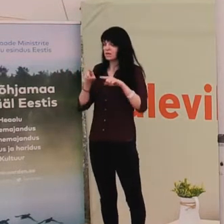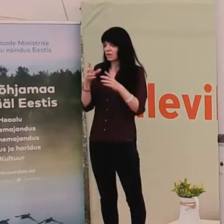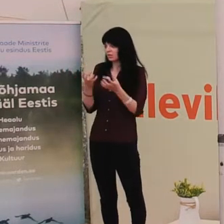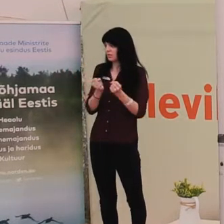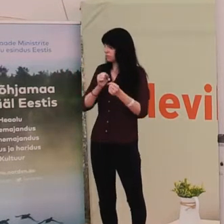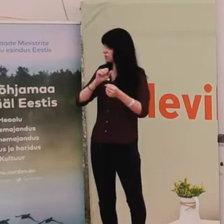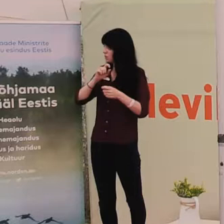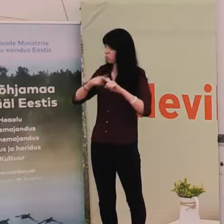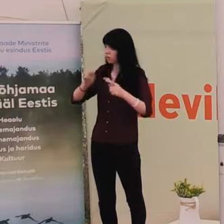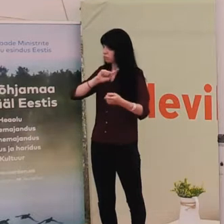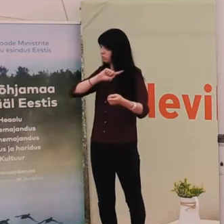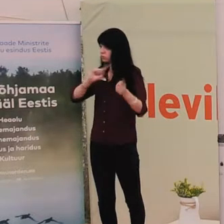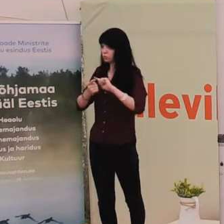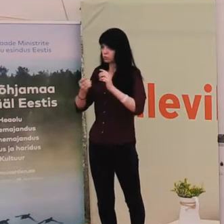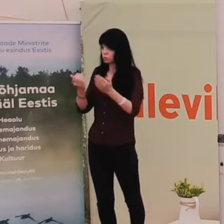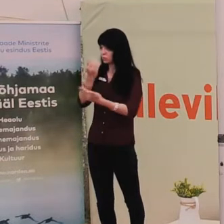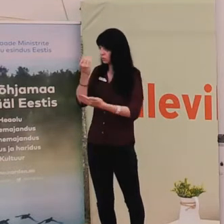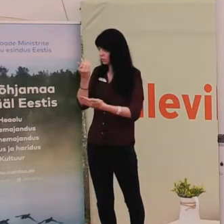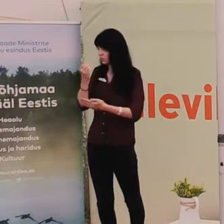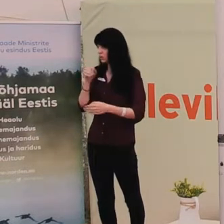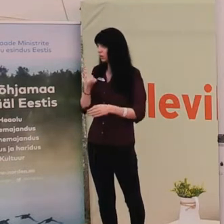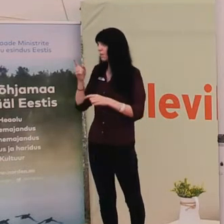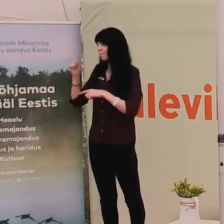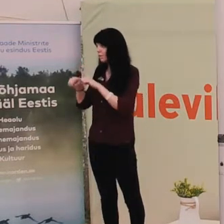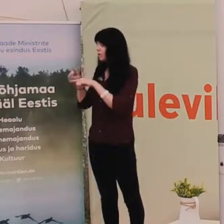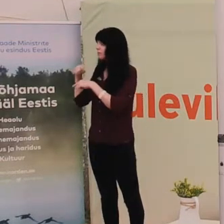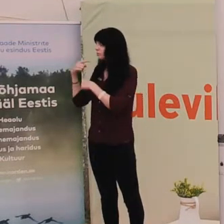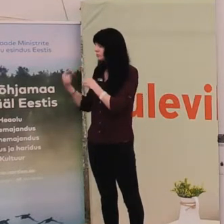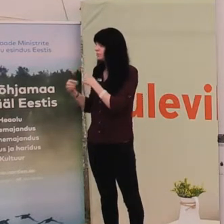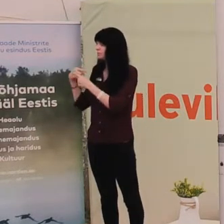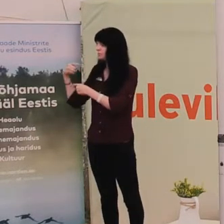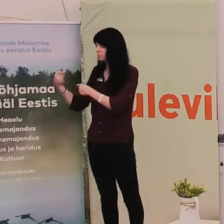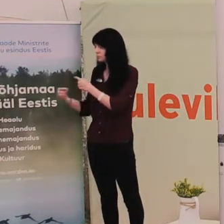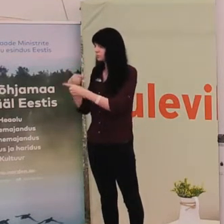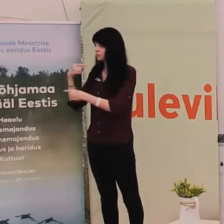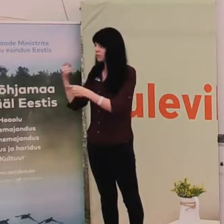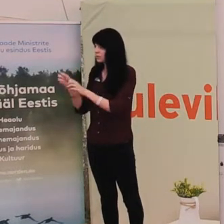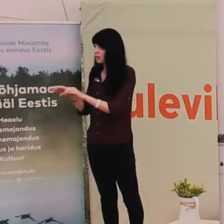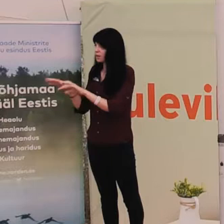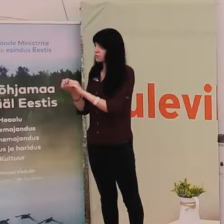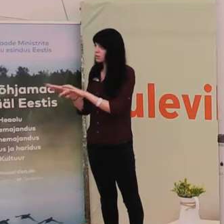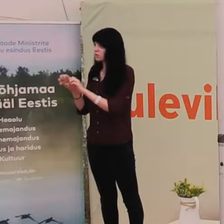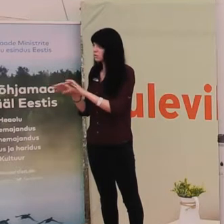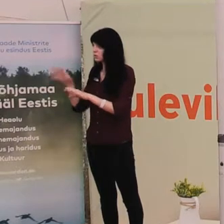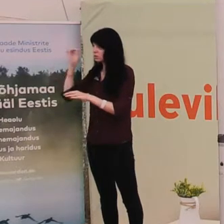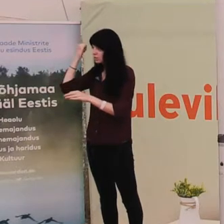they can go very fast. And others, they can just go on for years, like talking to people, can you give me